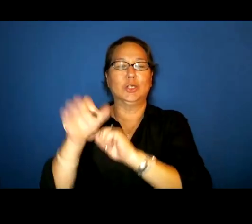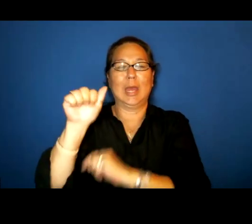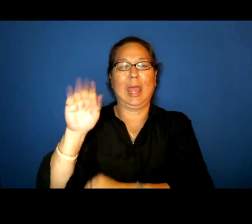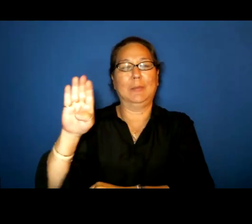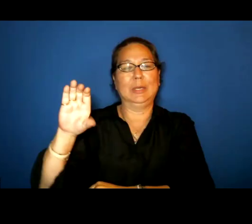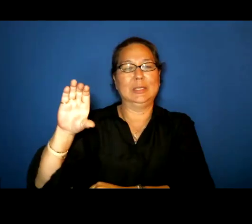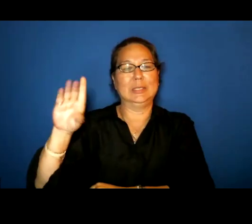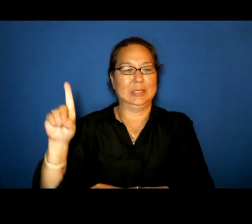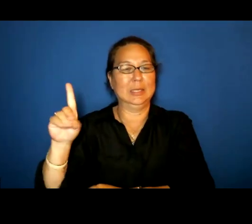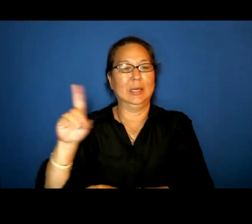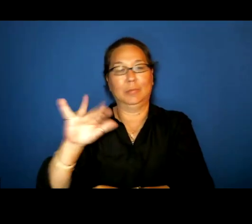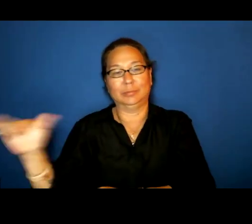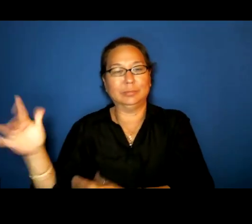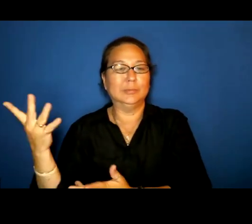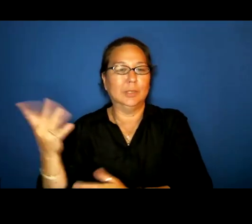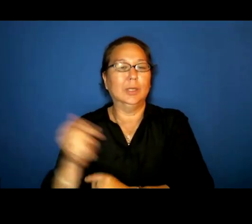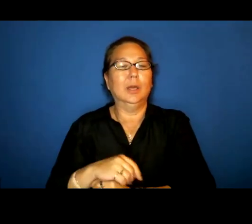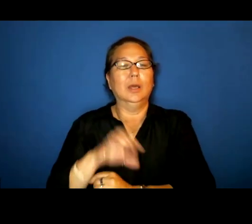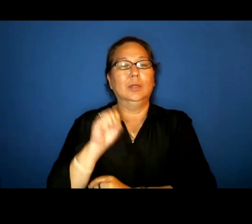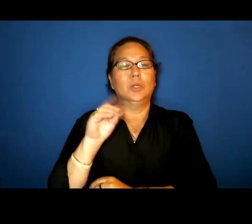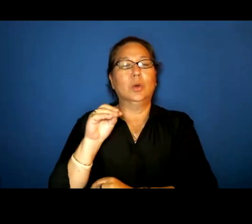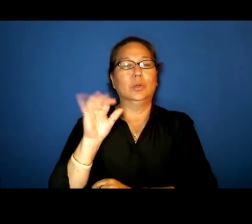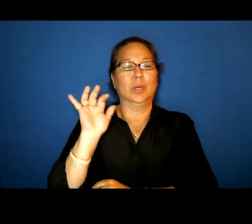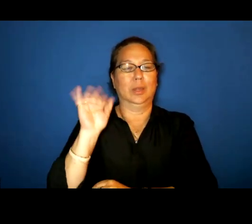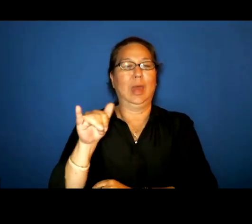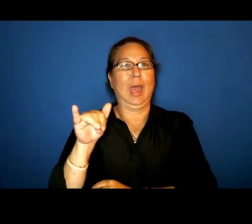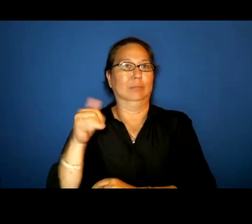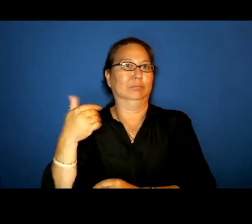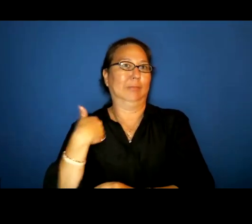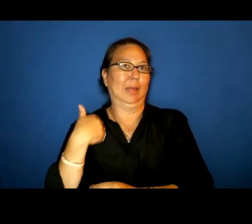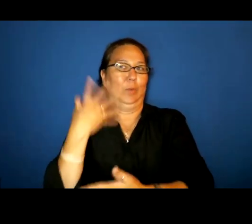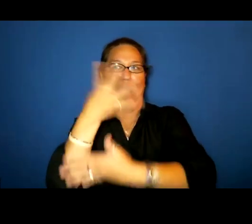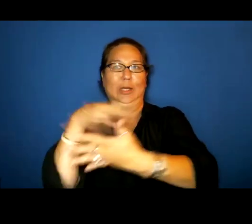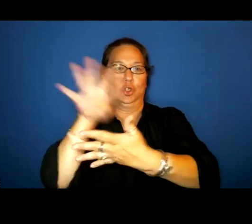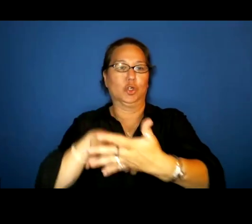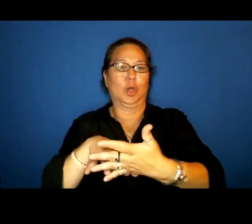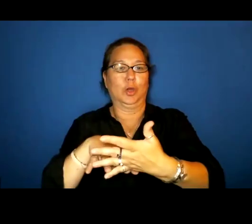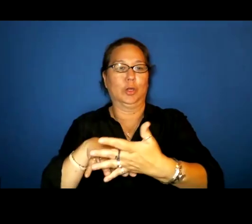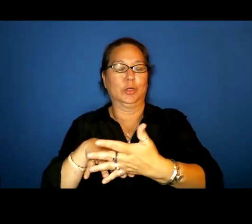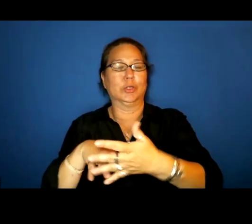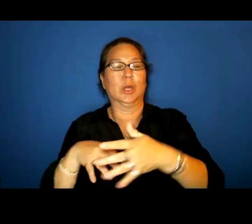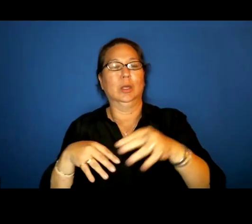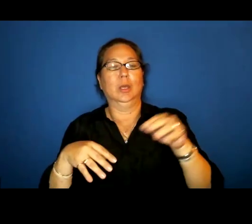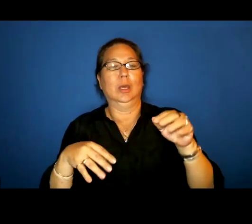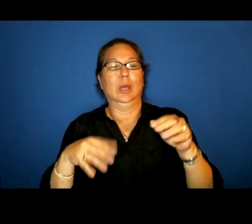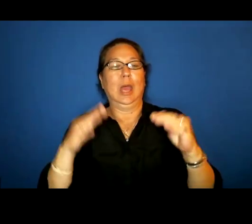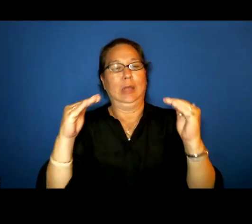doing. But there was like a chart that showed the equivalence of a 4 to A and an A